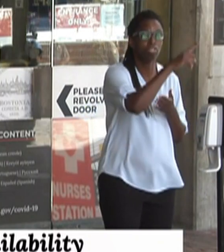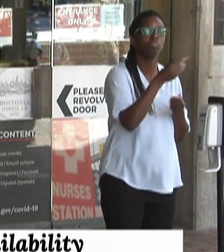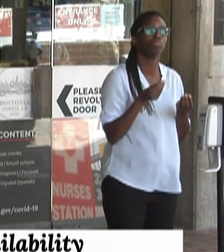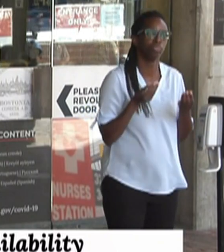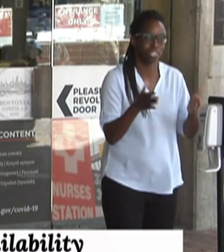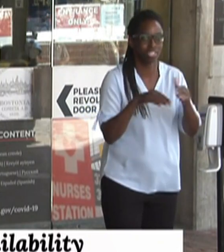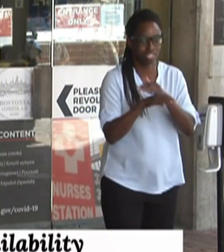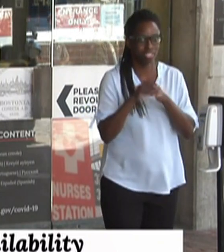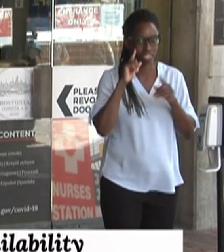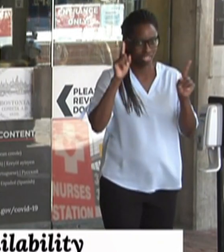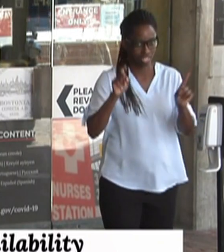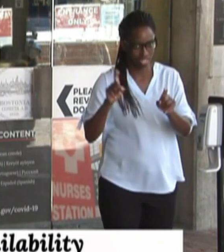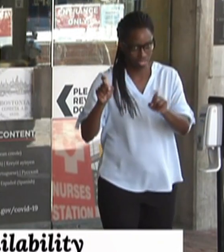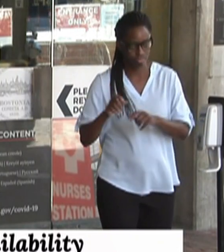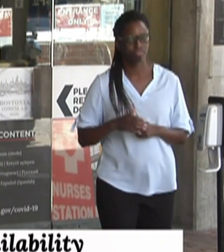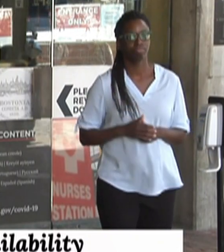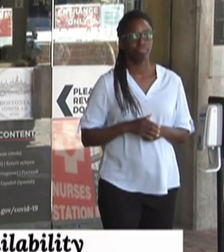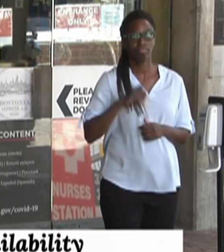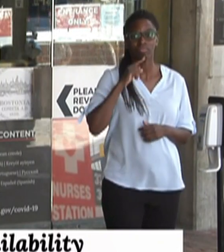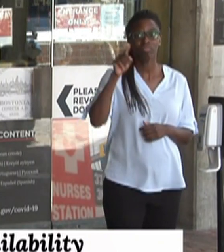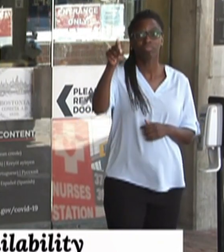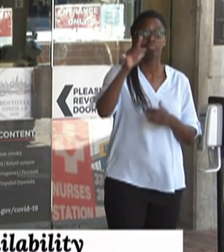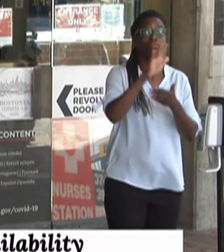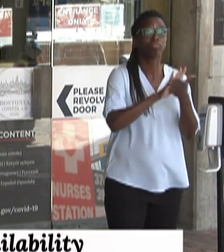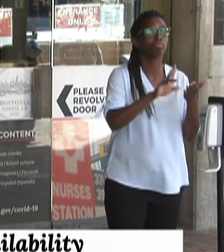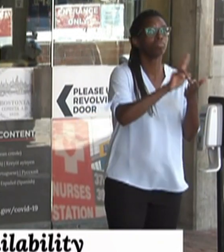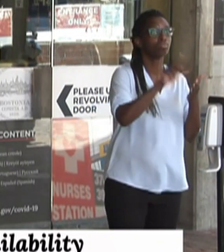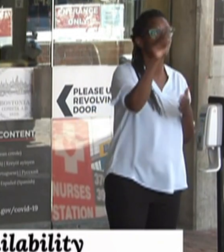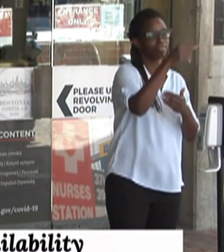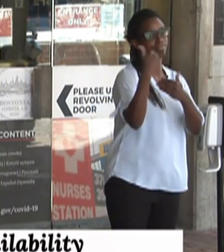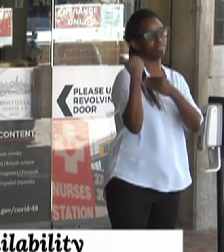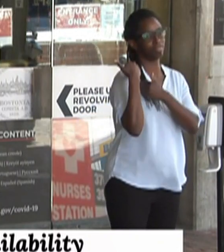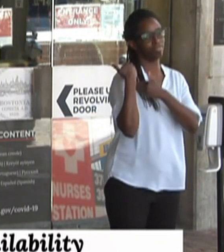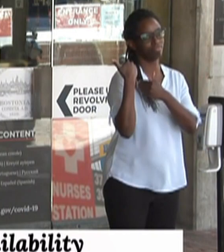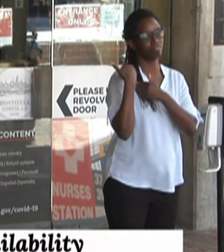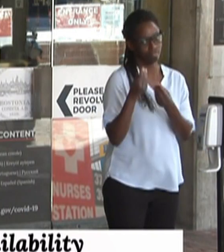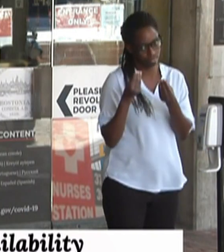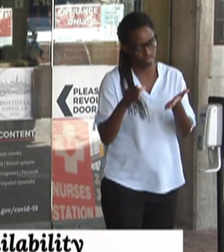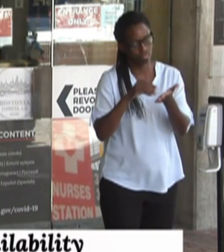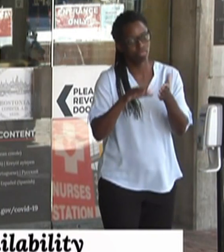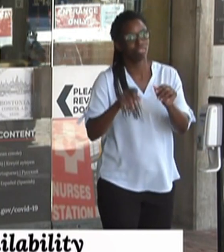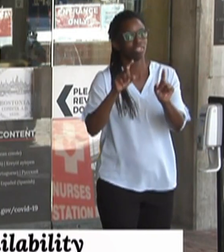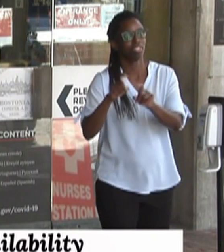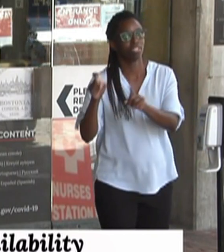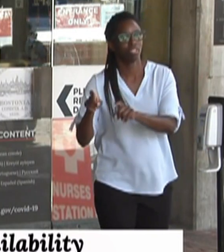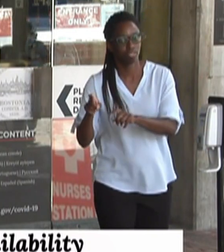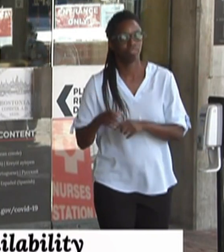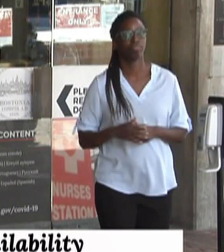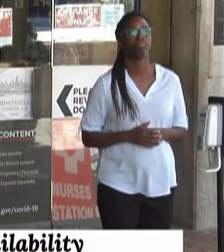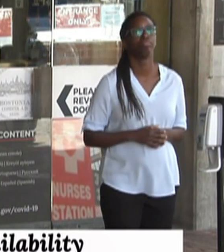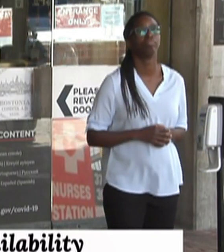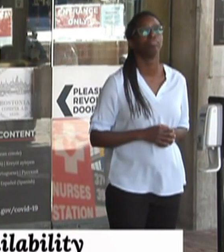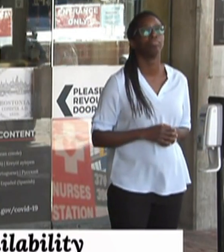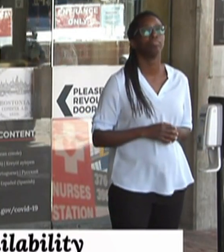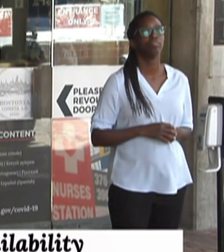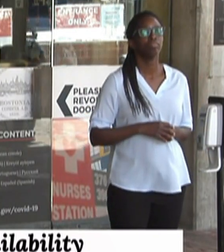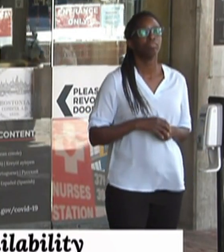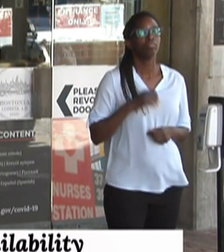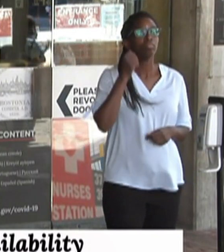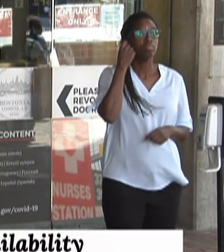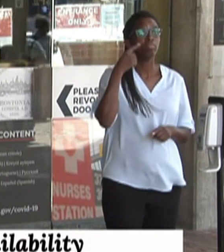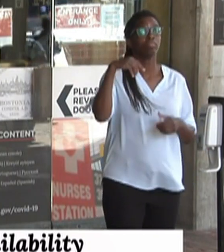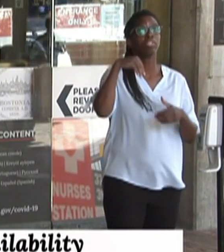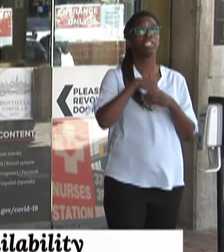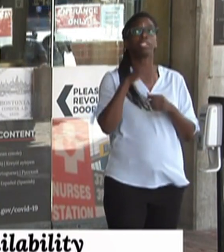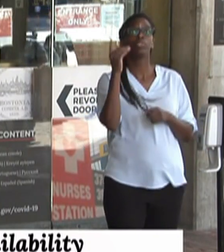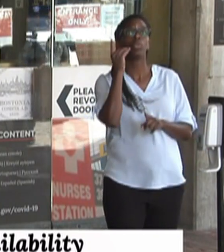that also does go for the students living off campus. We're asking you to stay connected to your schools to make sure you